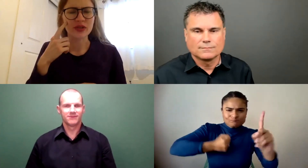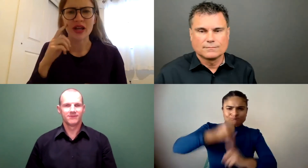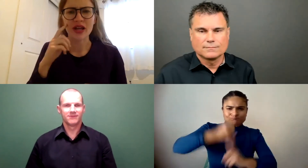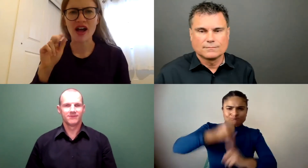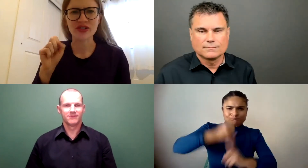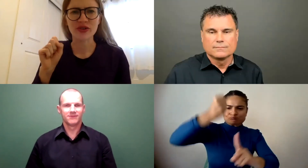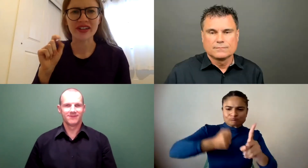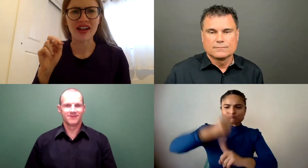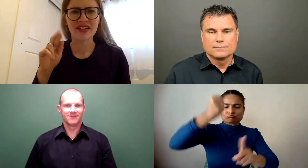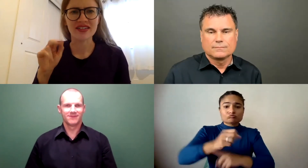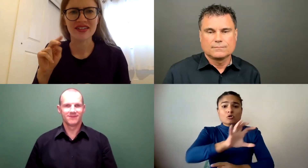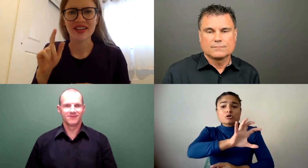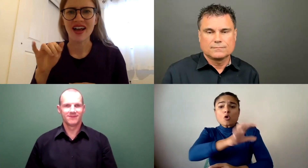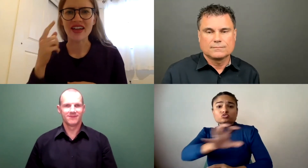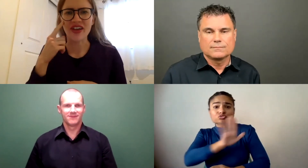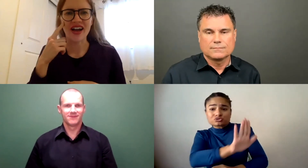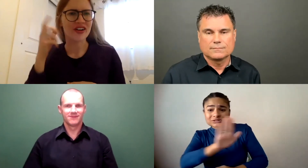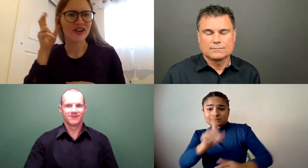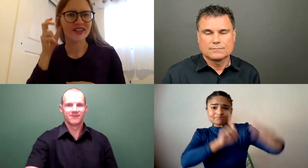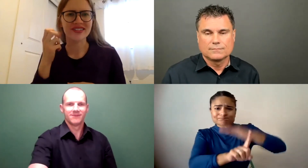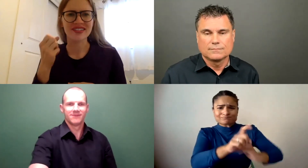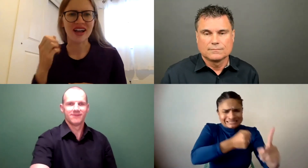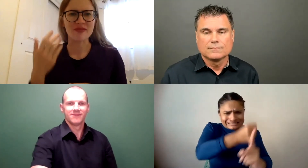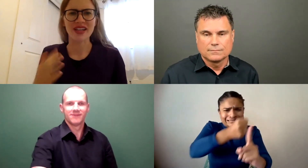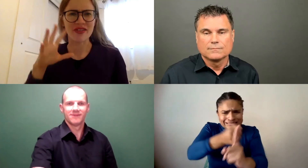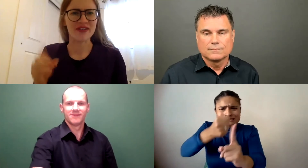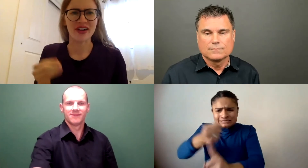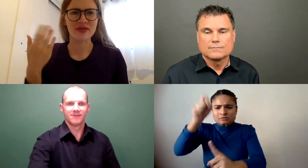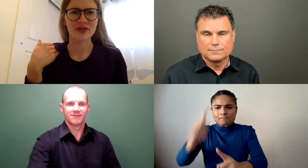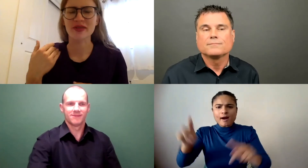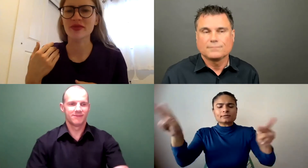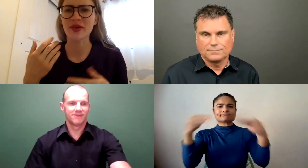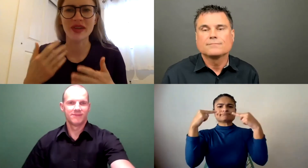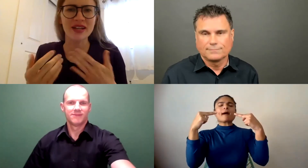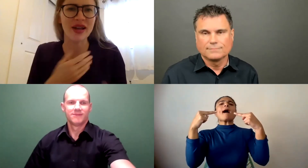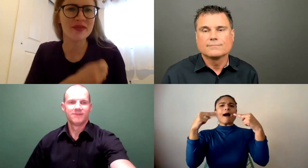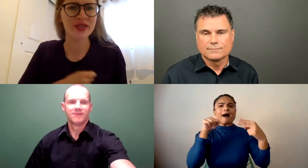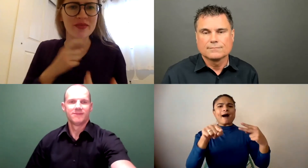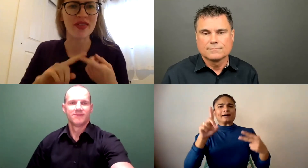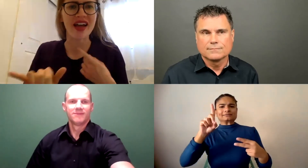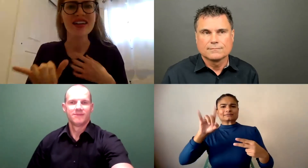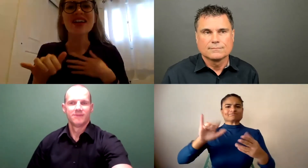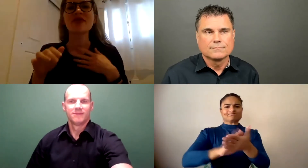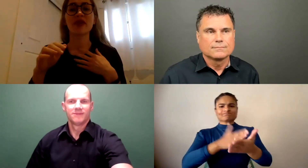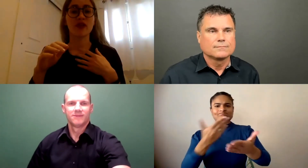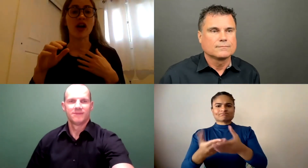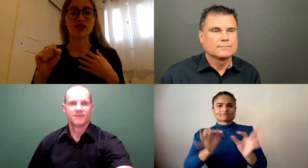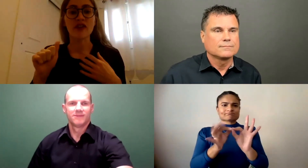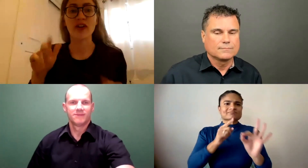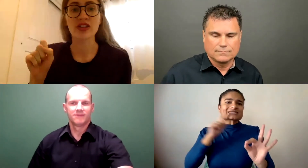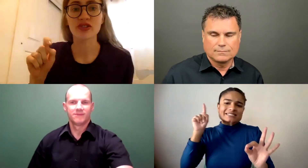realize we're talking about Australia. I thought I heard South Africa before. So anyway, I'm sorry about that. But